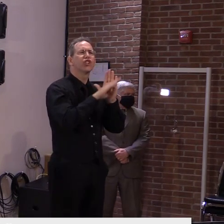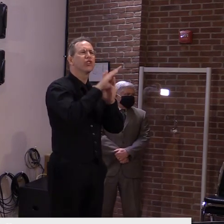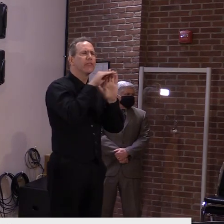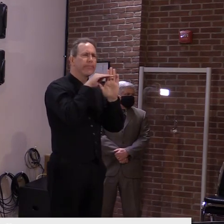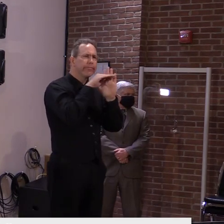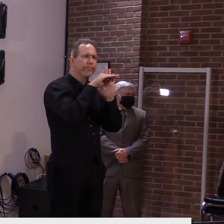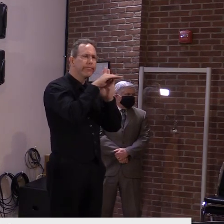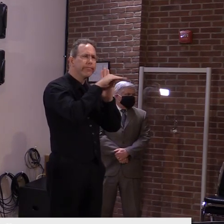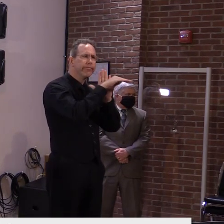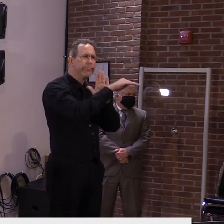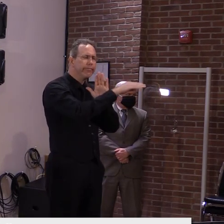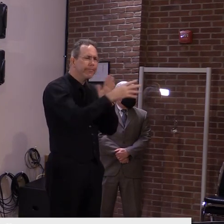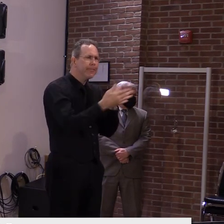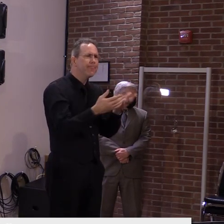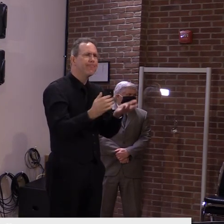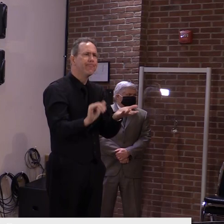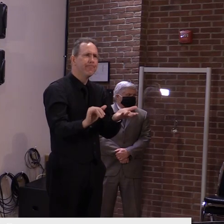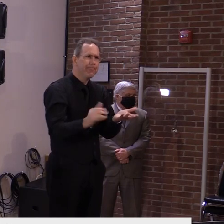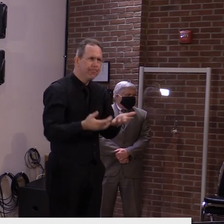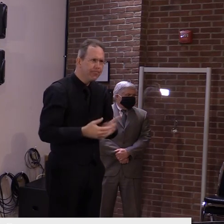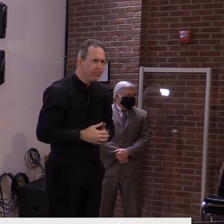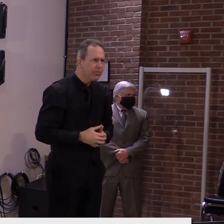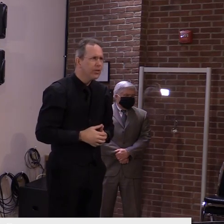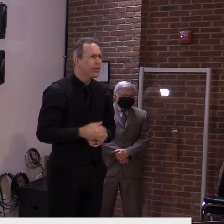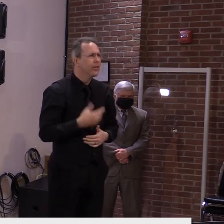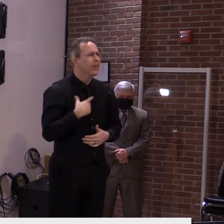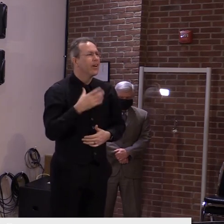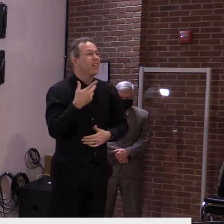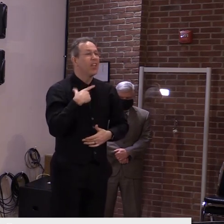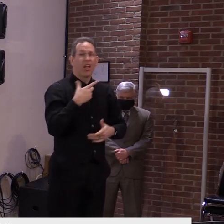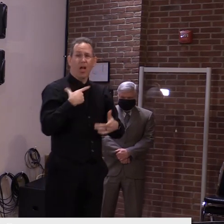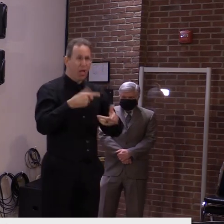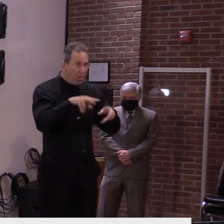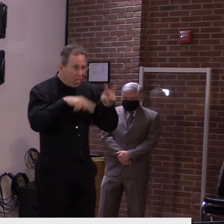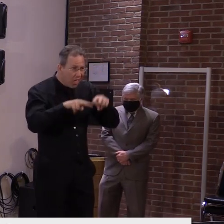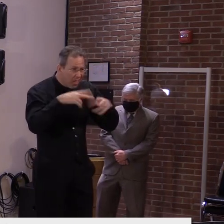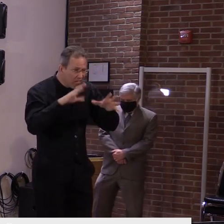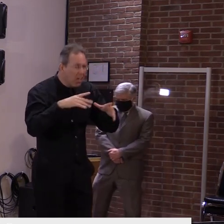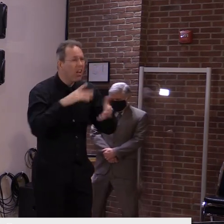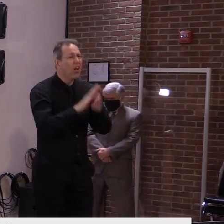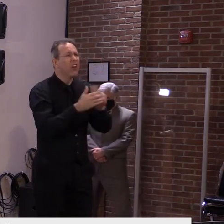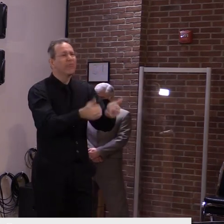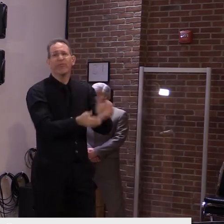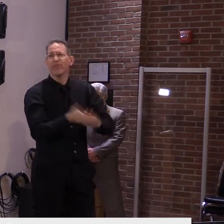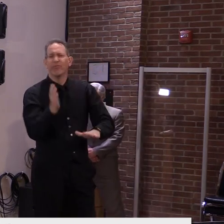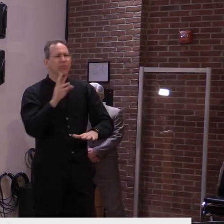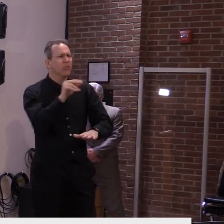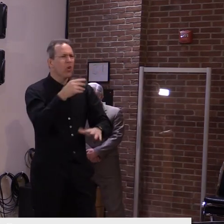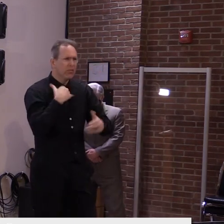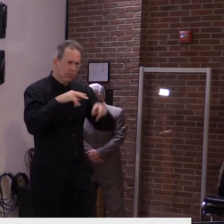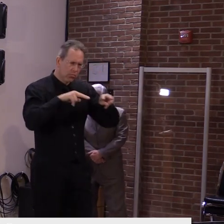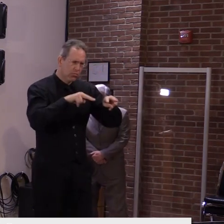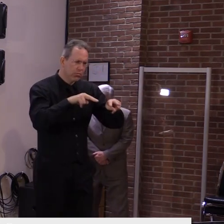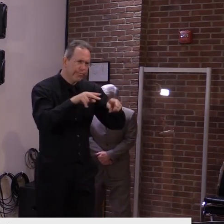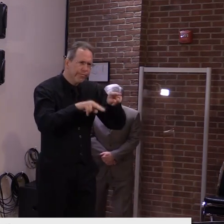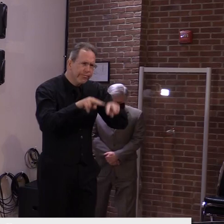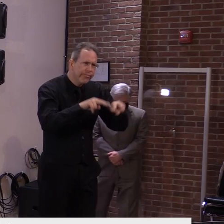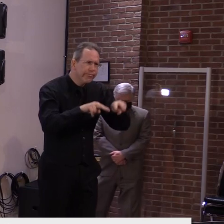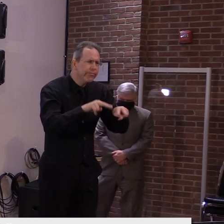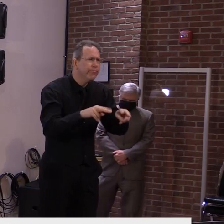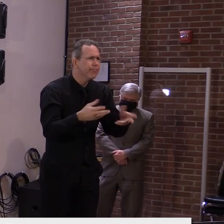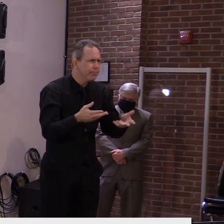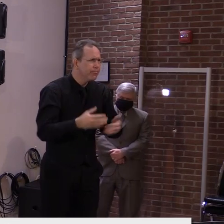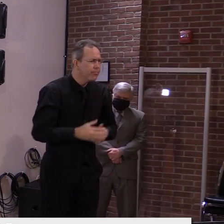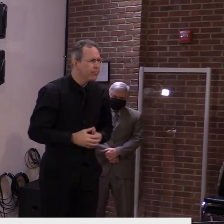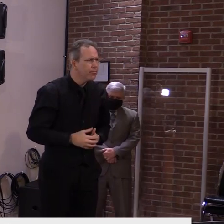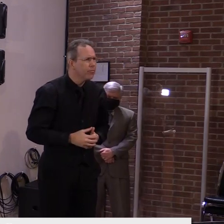never declare success with this virus until you've gone through at least an incubation period, which we've not done yet. And, you know, in the interest